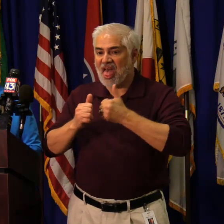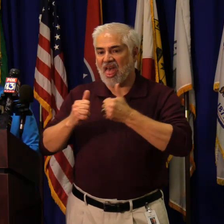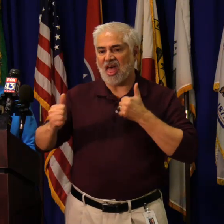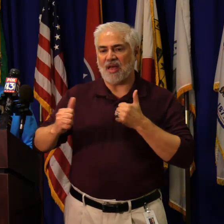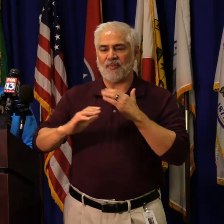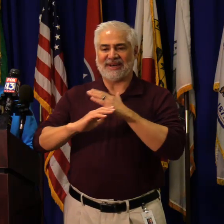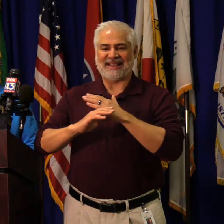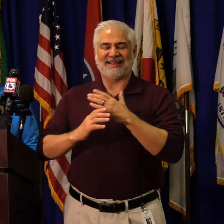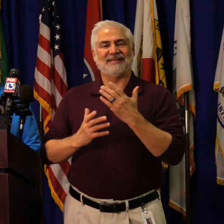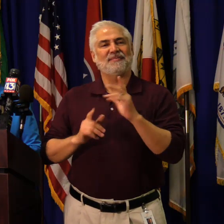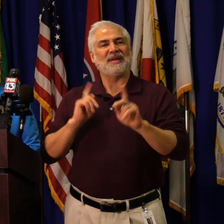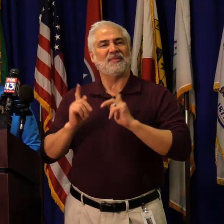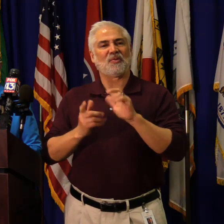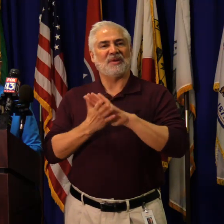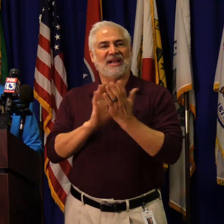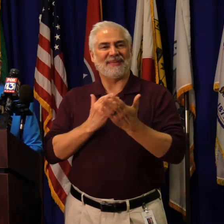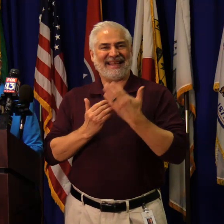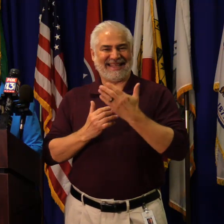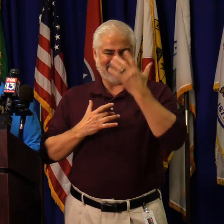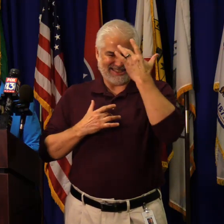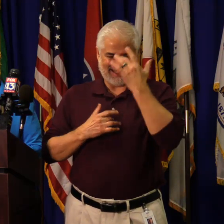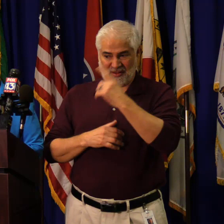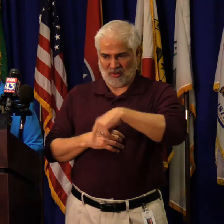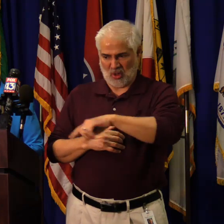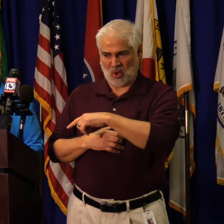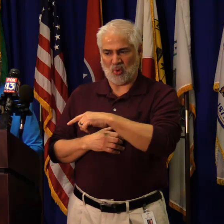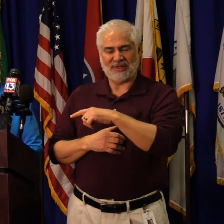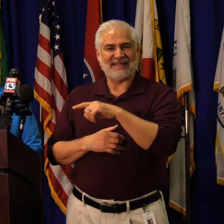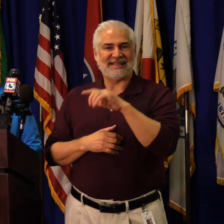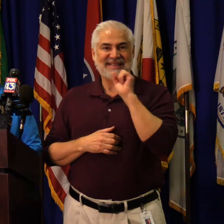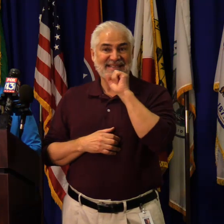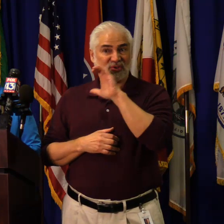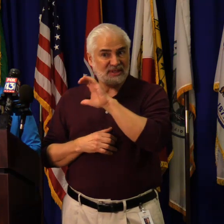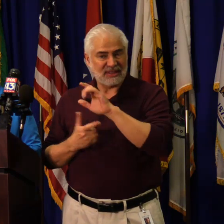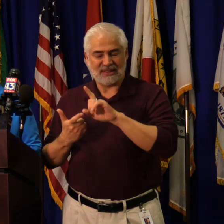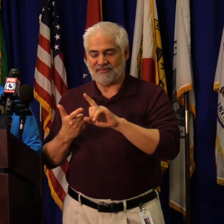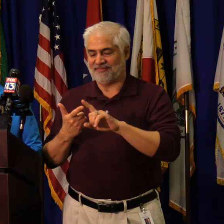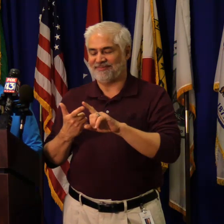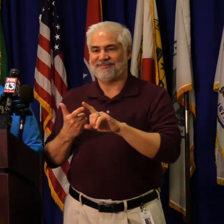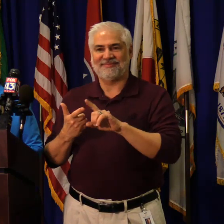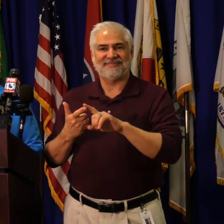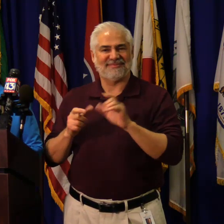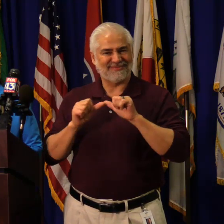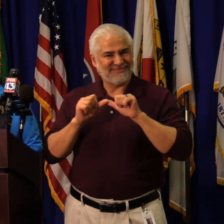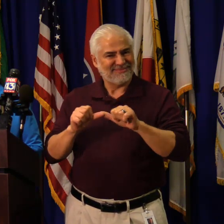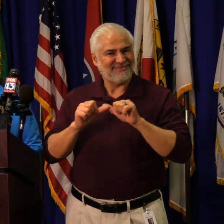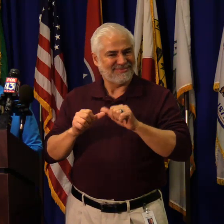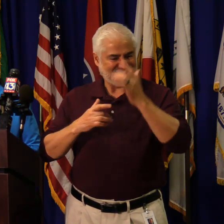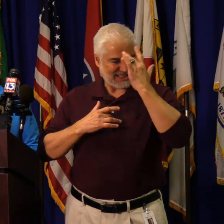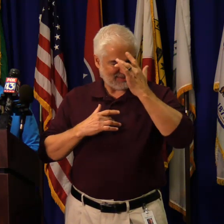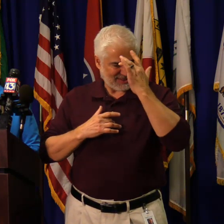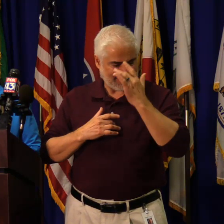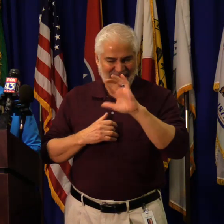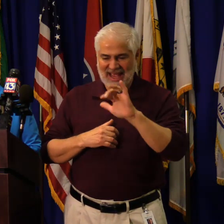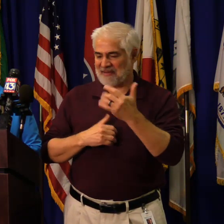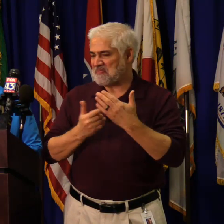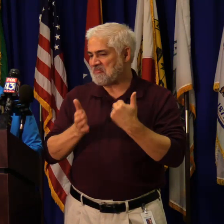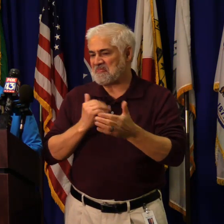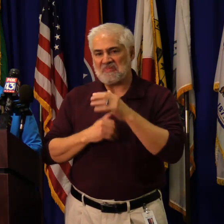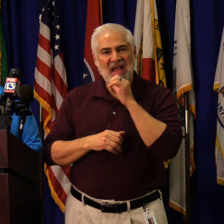the most vulnerable in our community. And that would be those who are seniors, those who have chronic illnesses of any